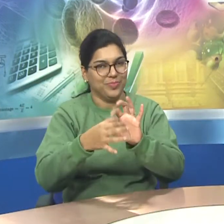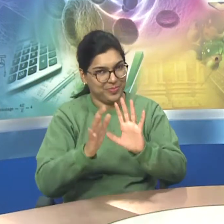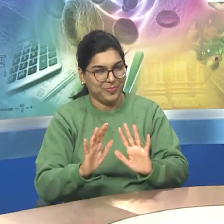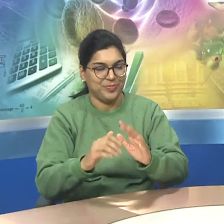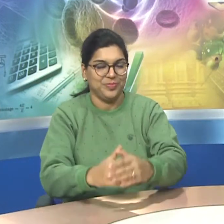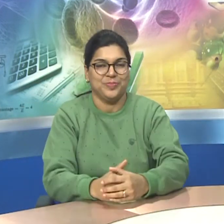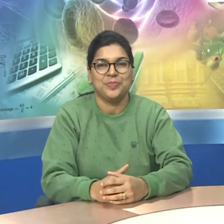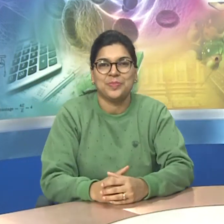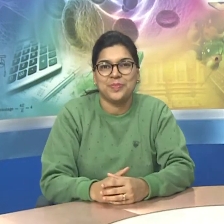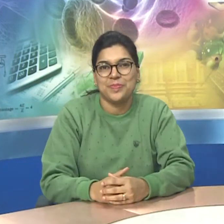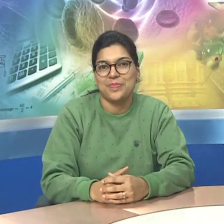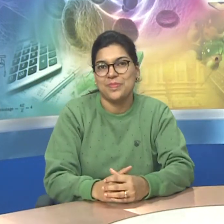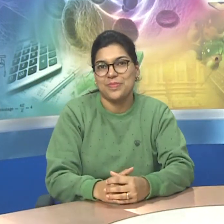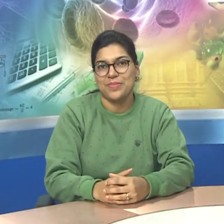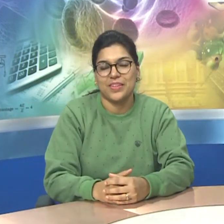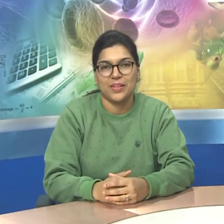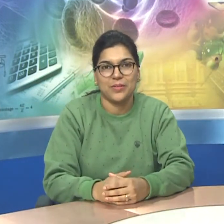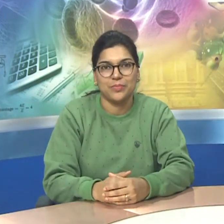Let us begin.